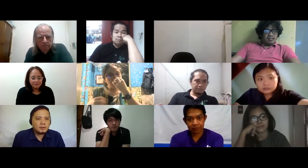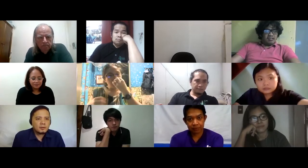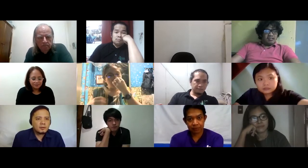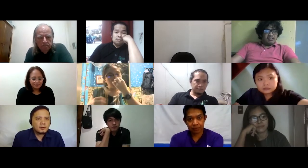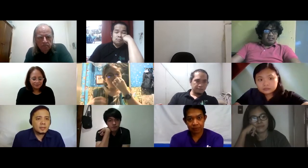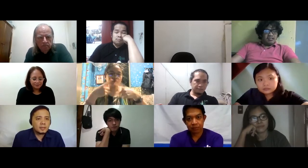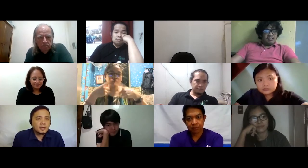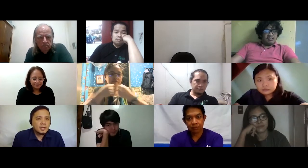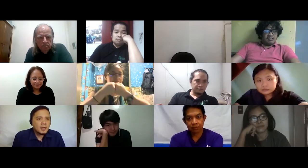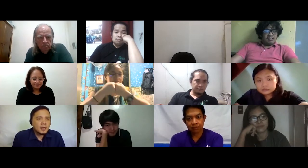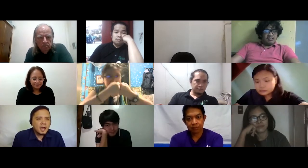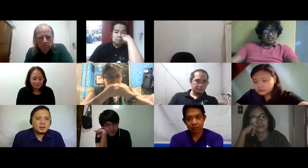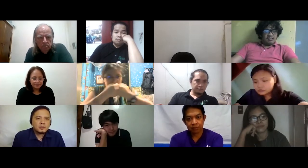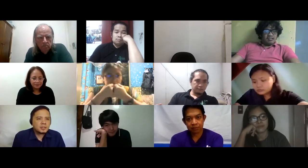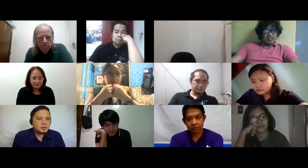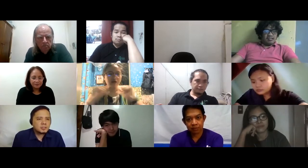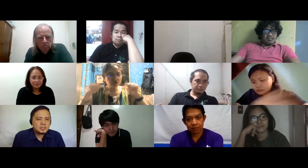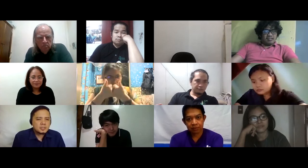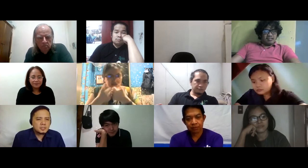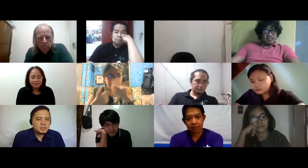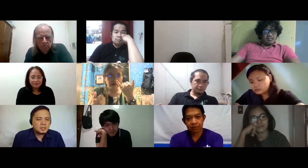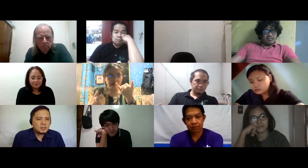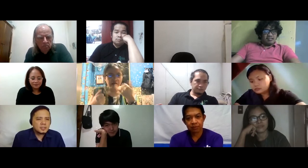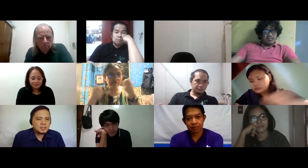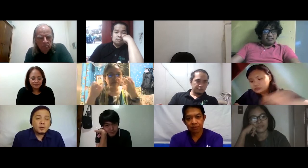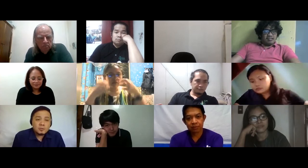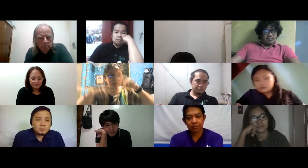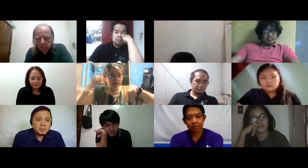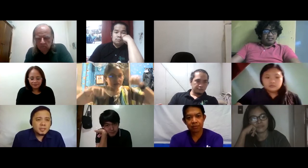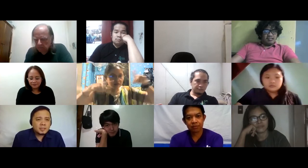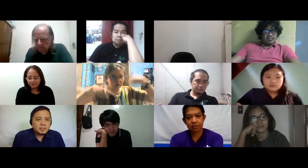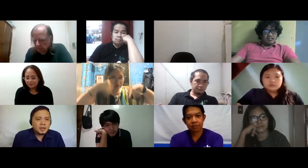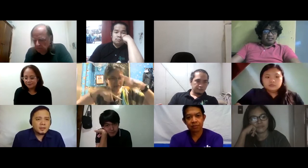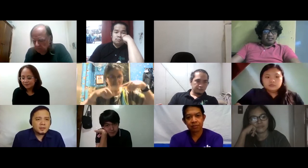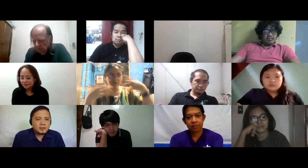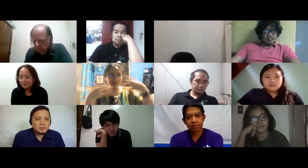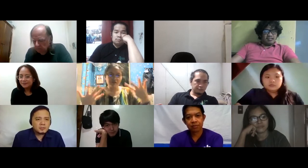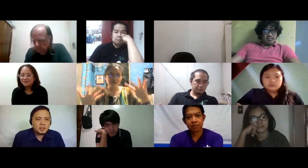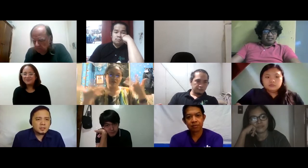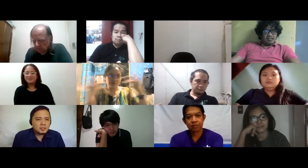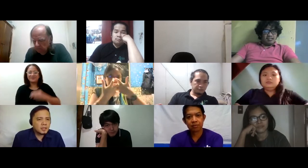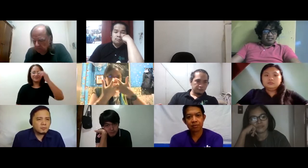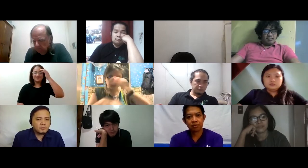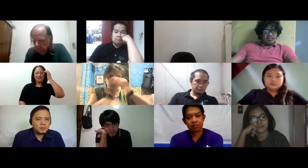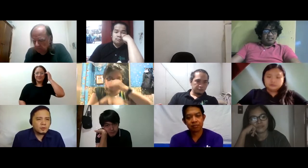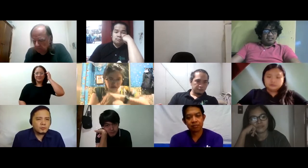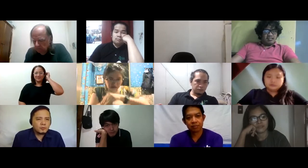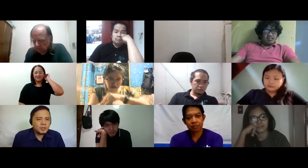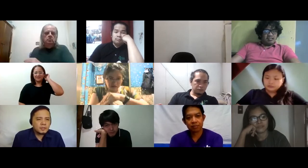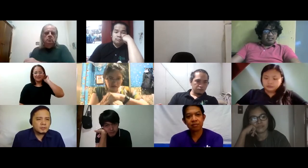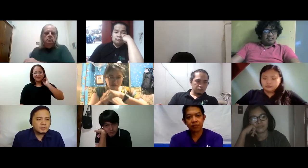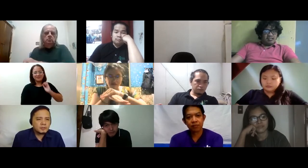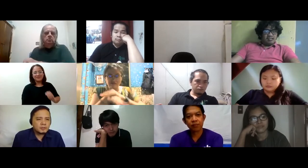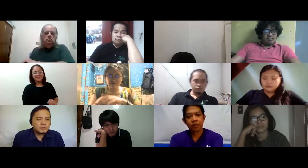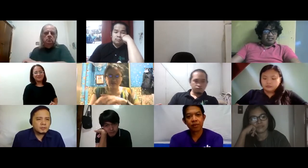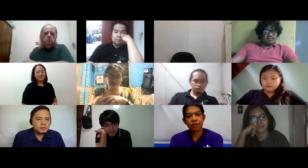it. I know that the process is a nosebleed. There's struggles, and even trying to figure out what